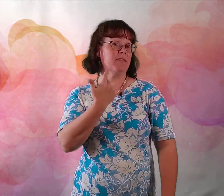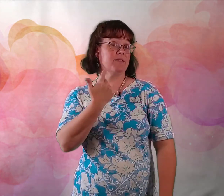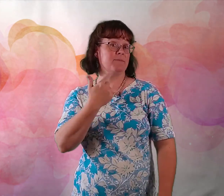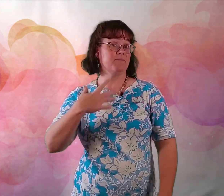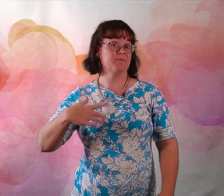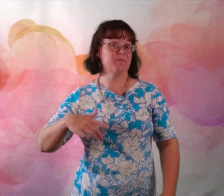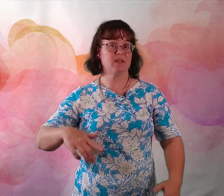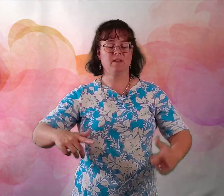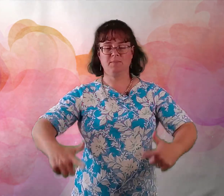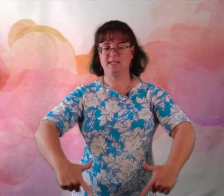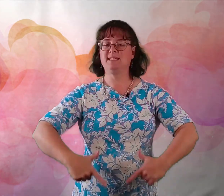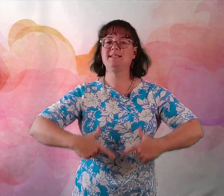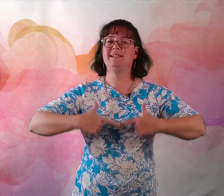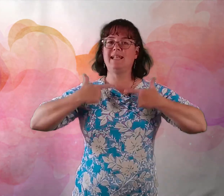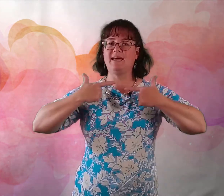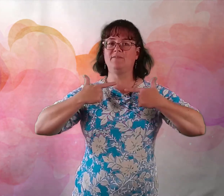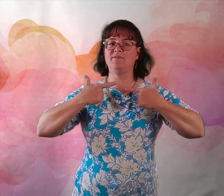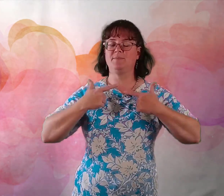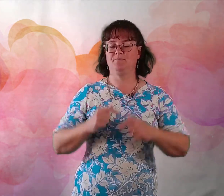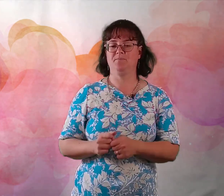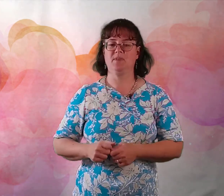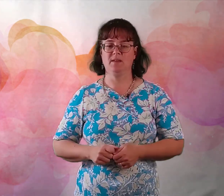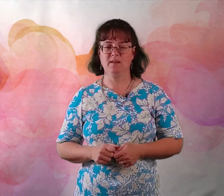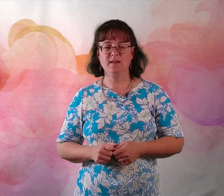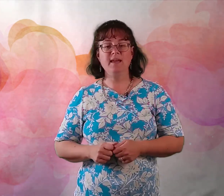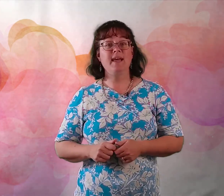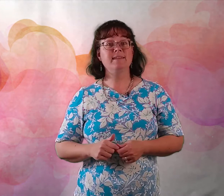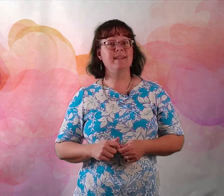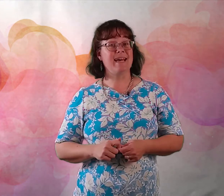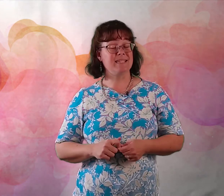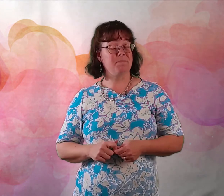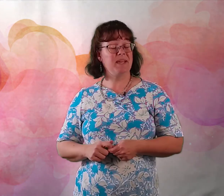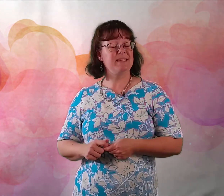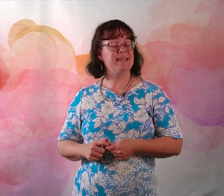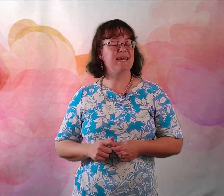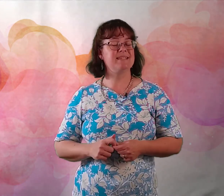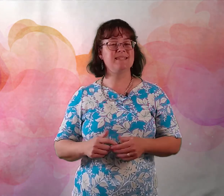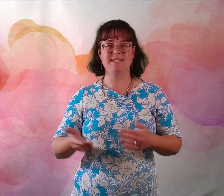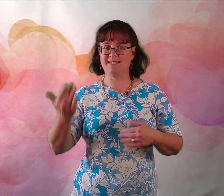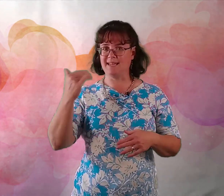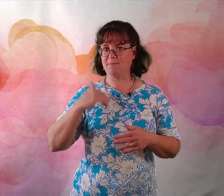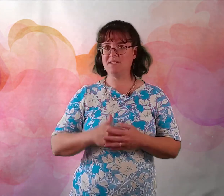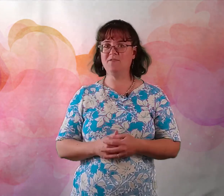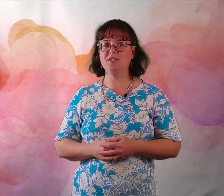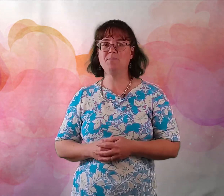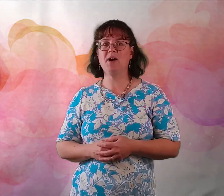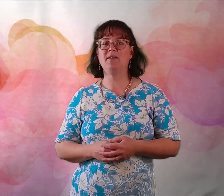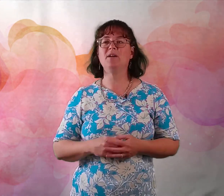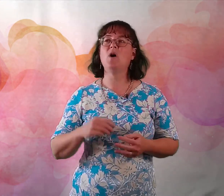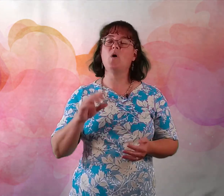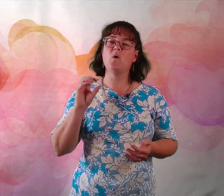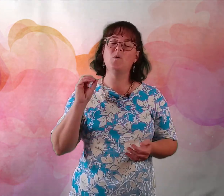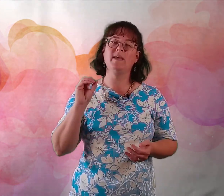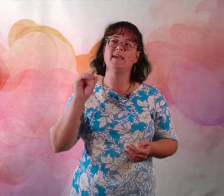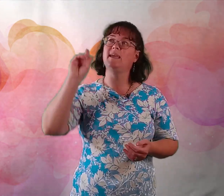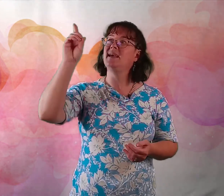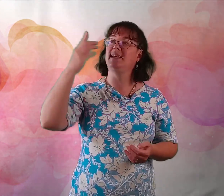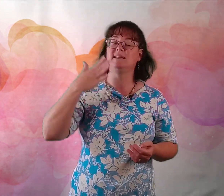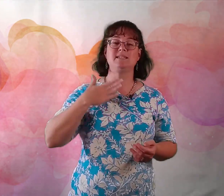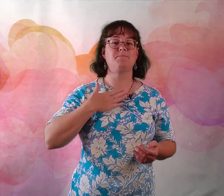breath. This is life. The last bit says, the same as the first part, oh, he is